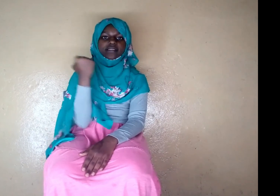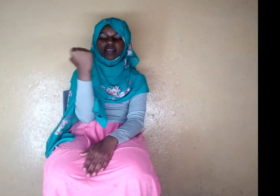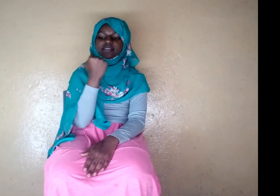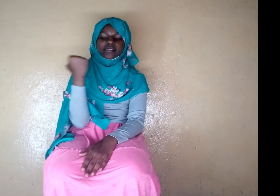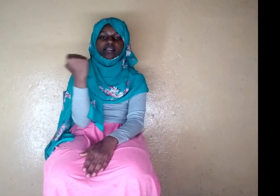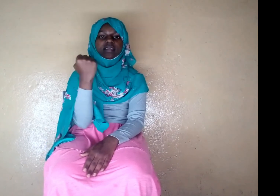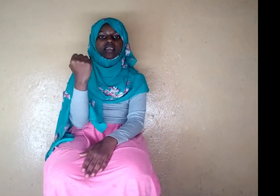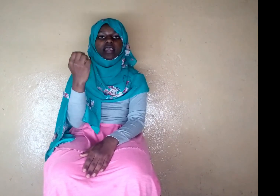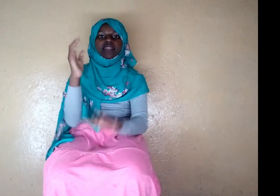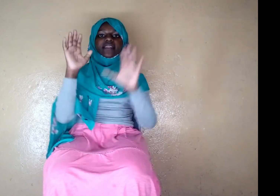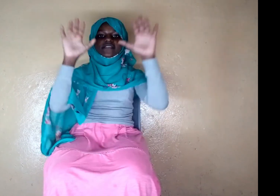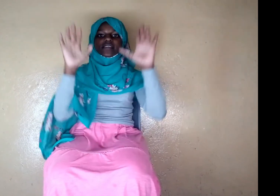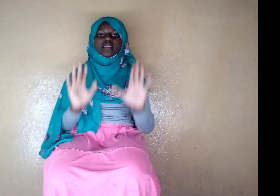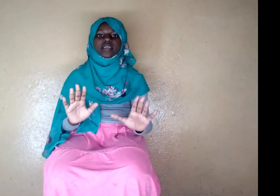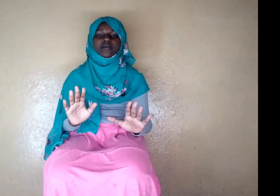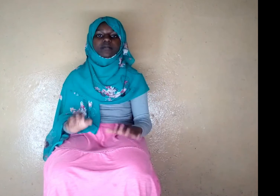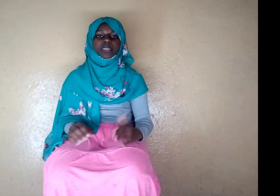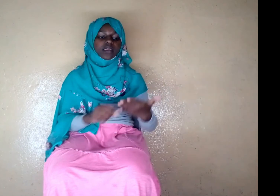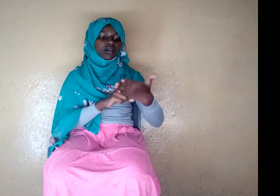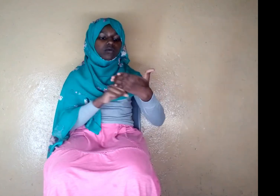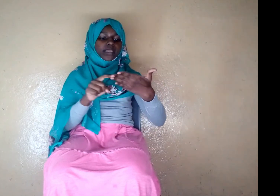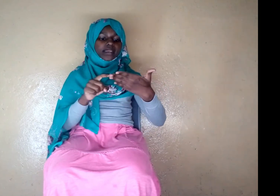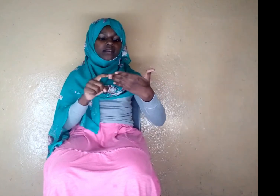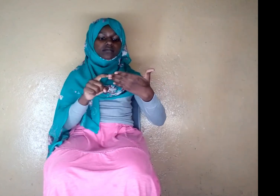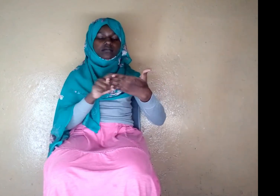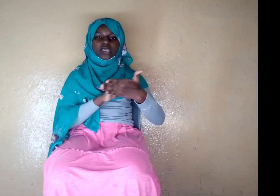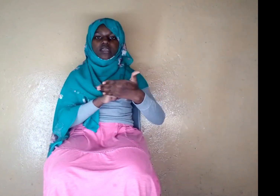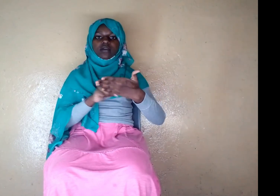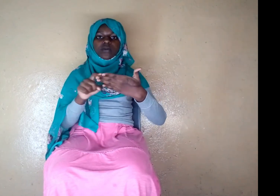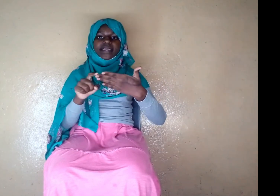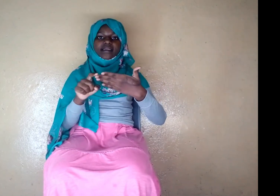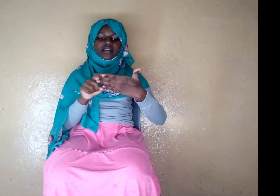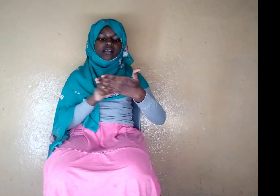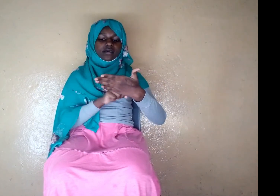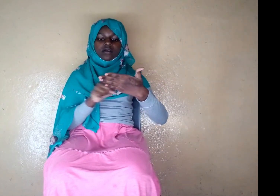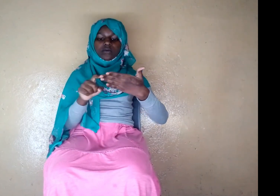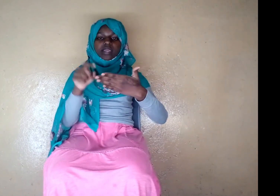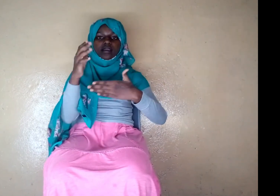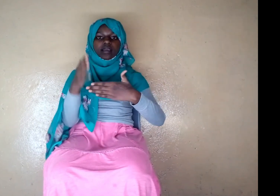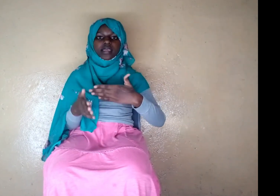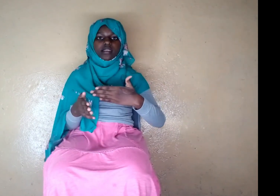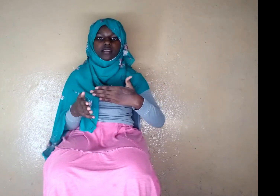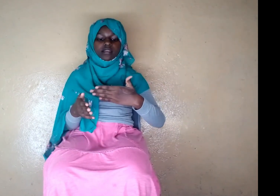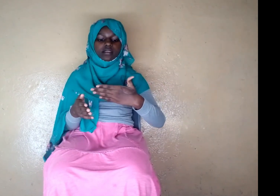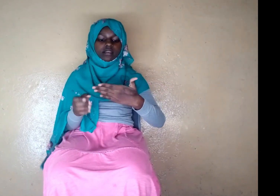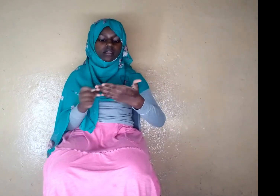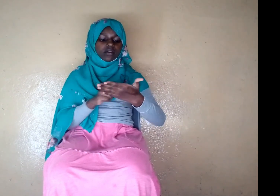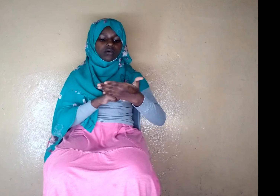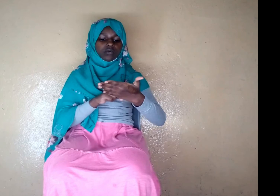Saturday, and then Sunday. Week, week, week end.